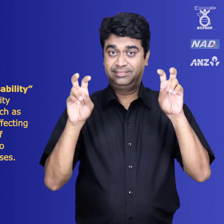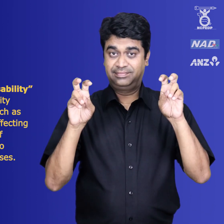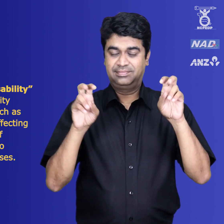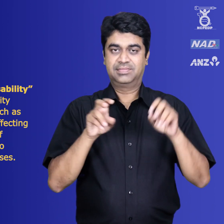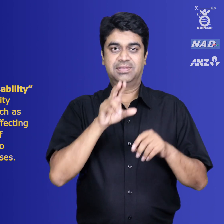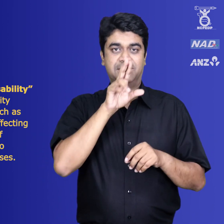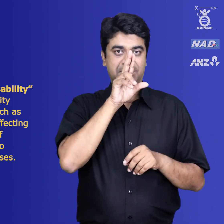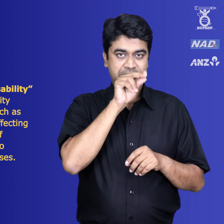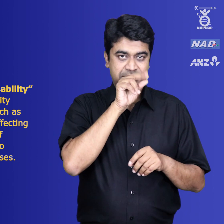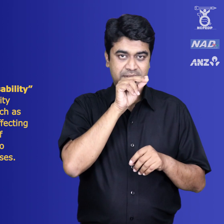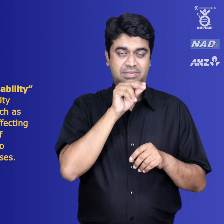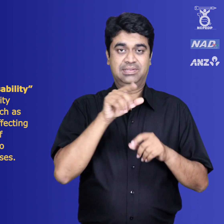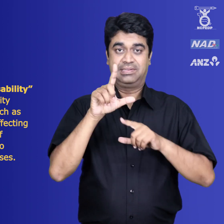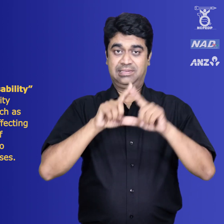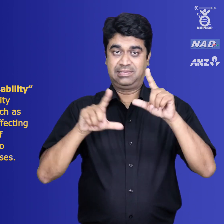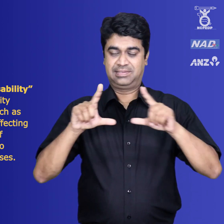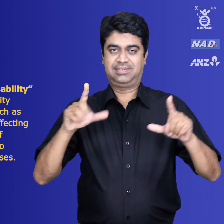Speech and language disability